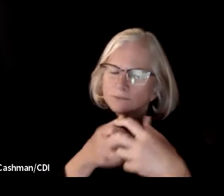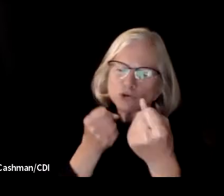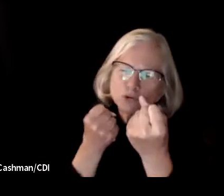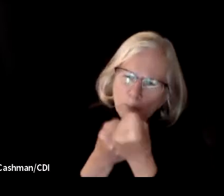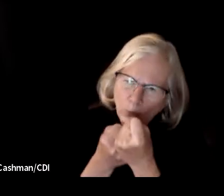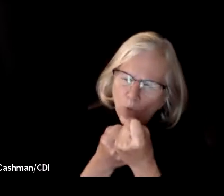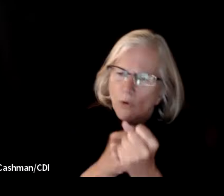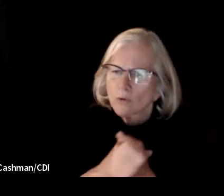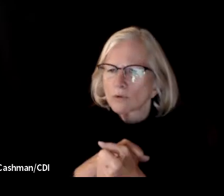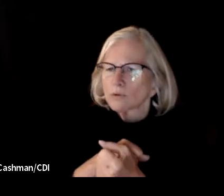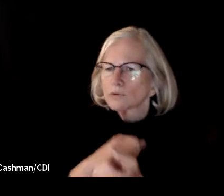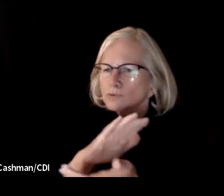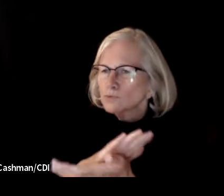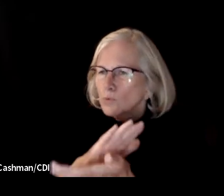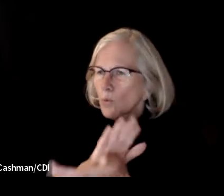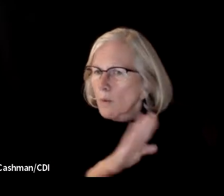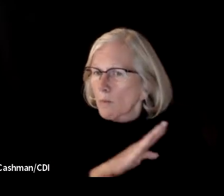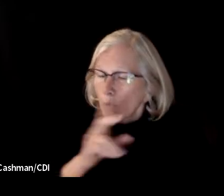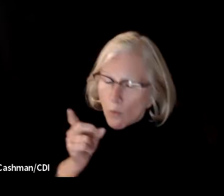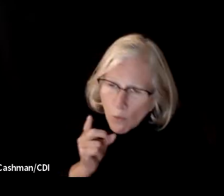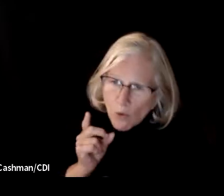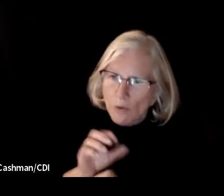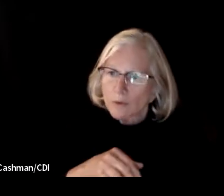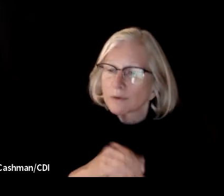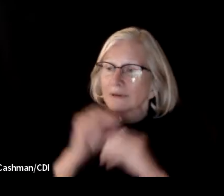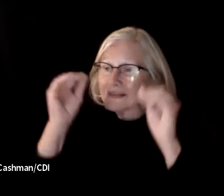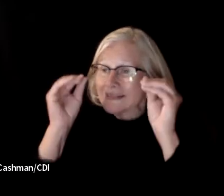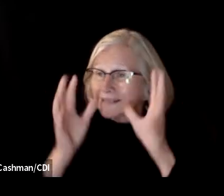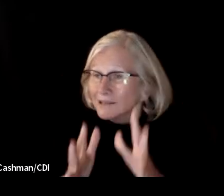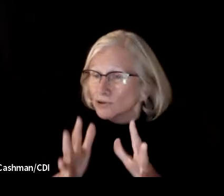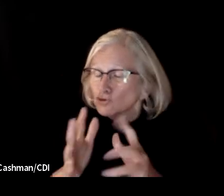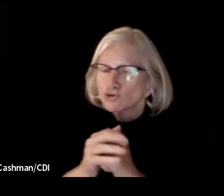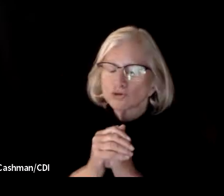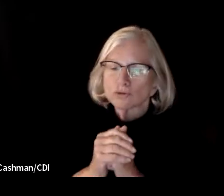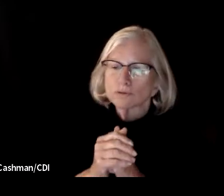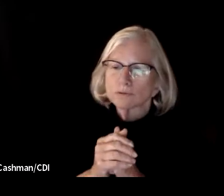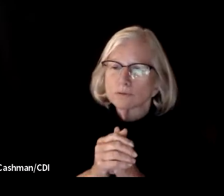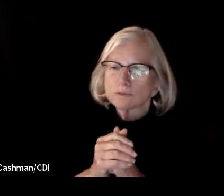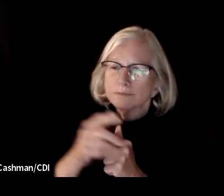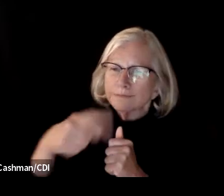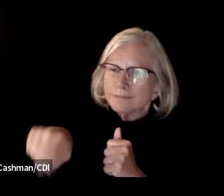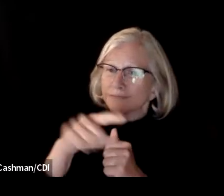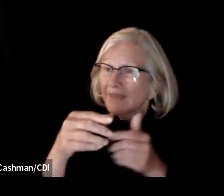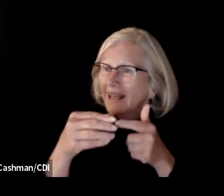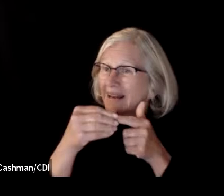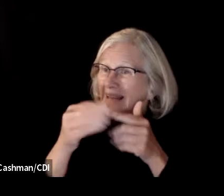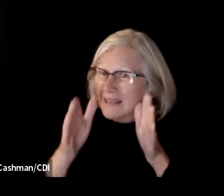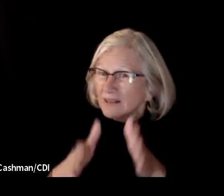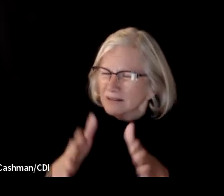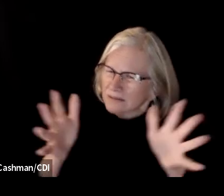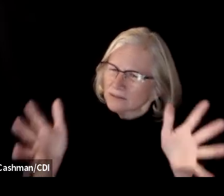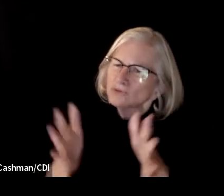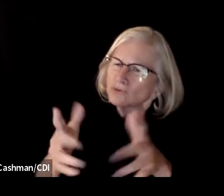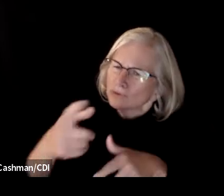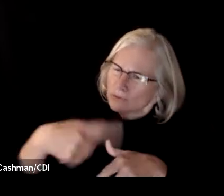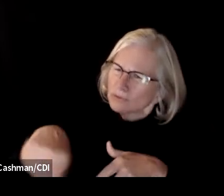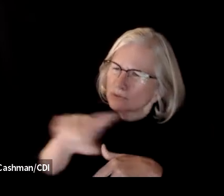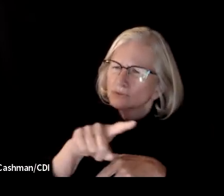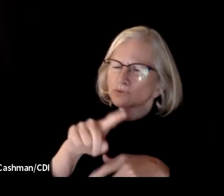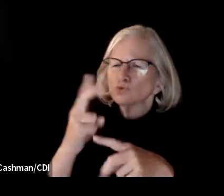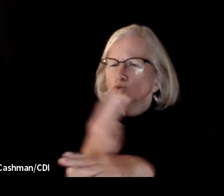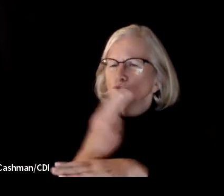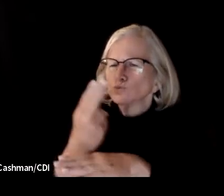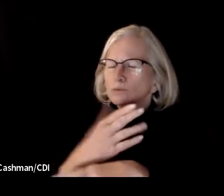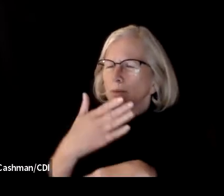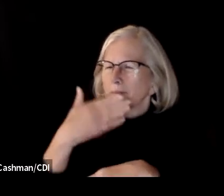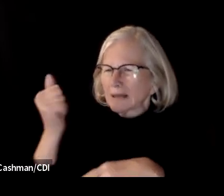are implementing health and safety practices for the upcoming school year, and to help Minnesota students get back in